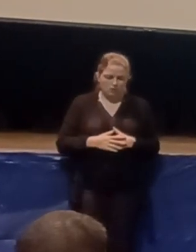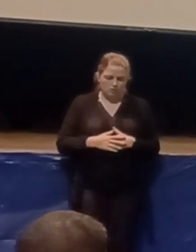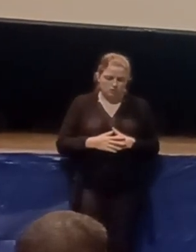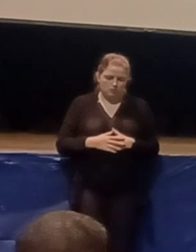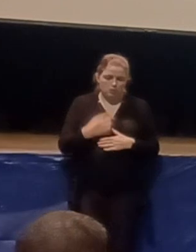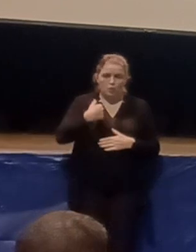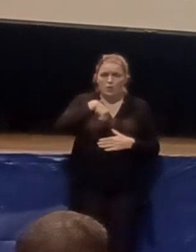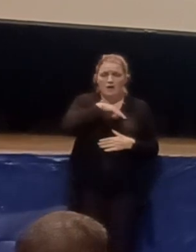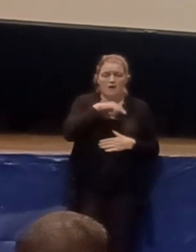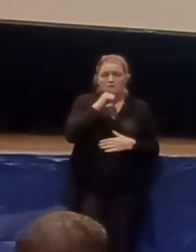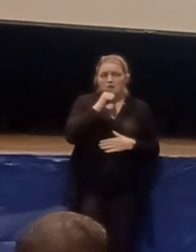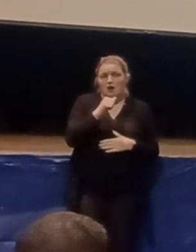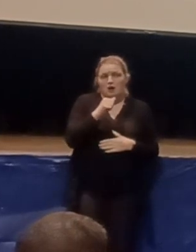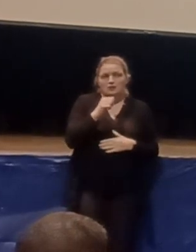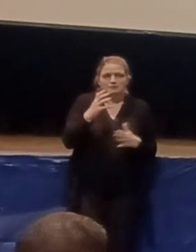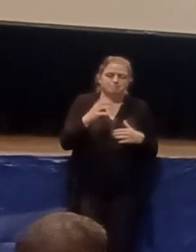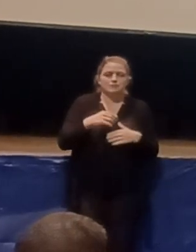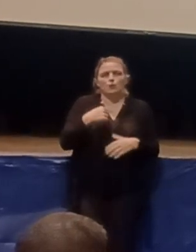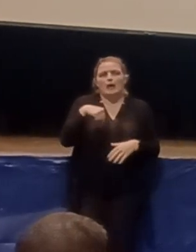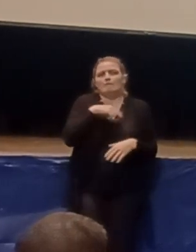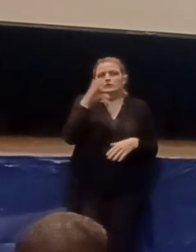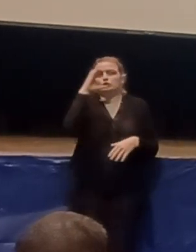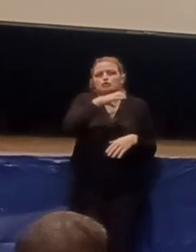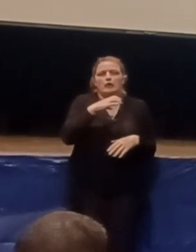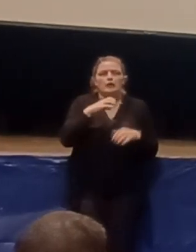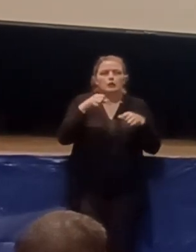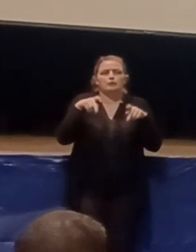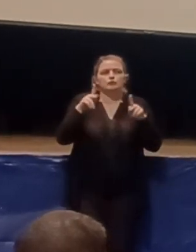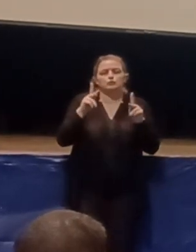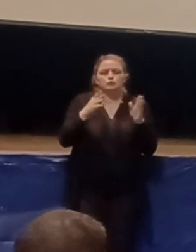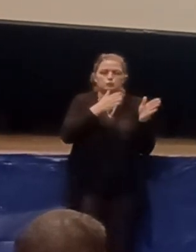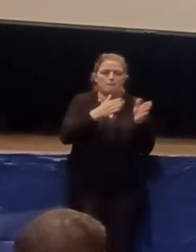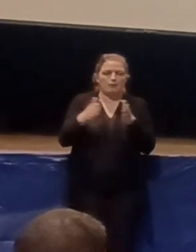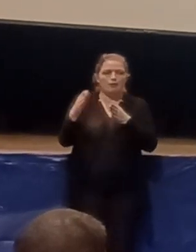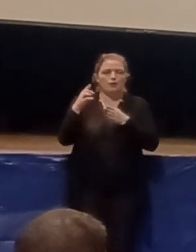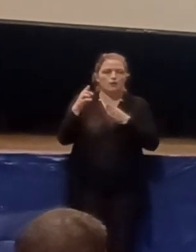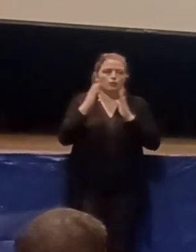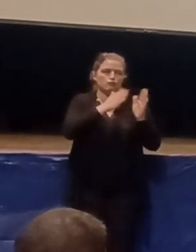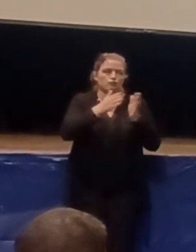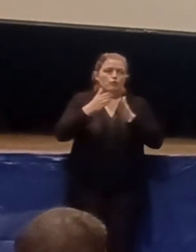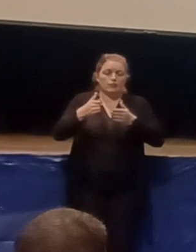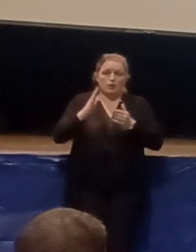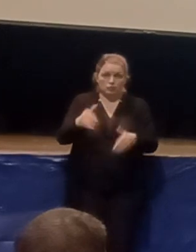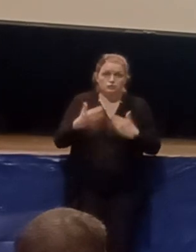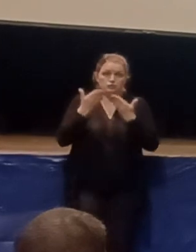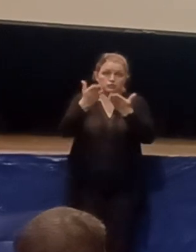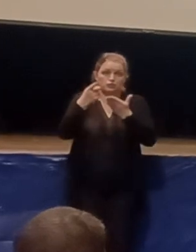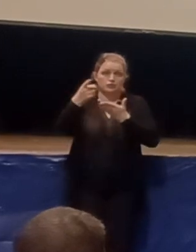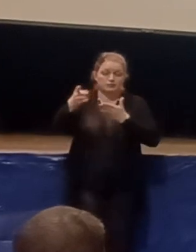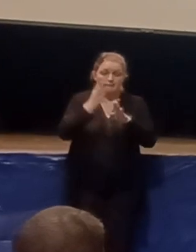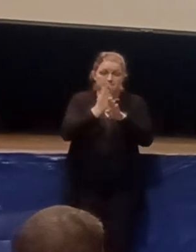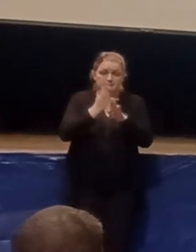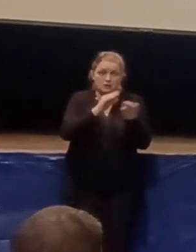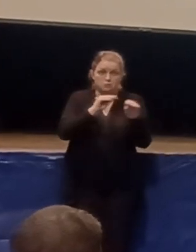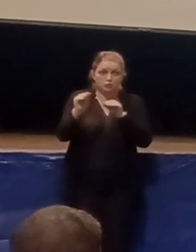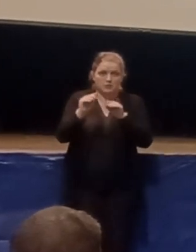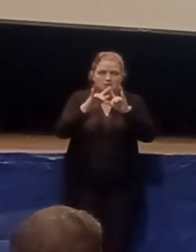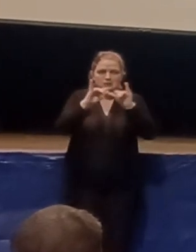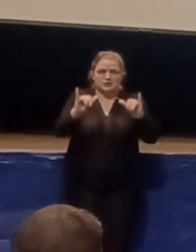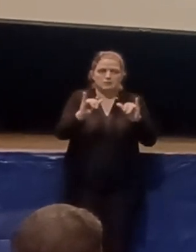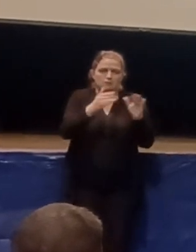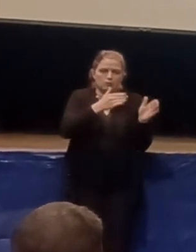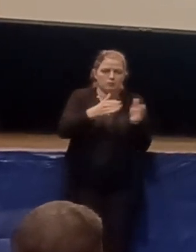an unusual opportunity, which is to plan the roadway that would serve these bus movements at the same time that we're planning